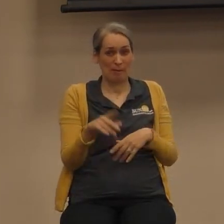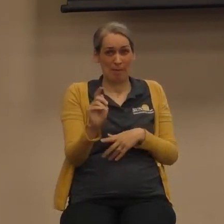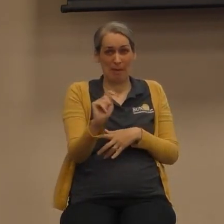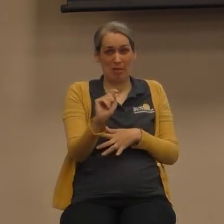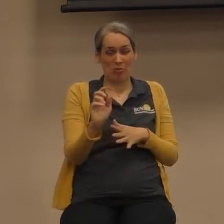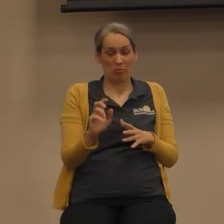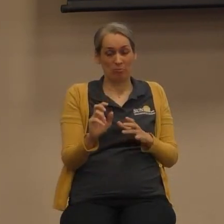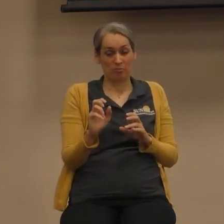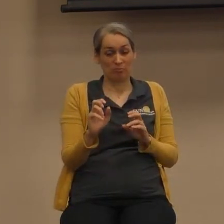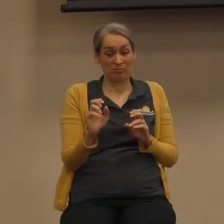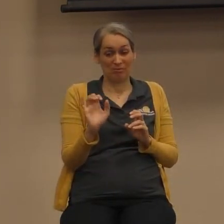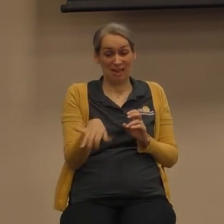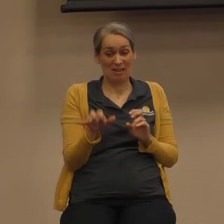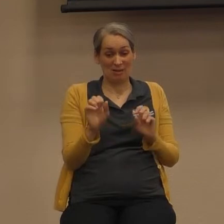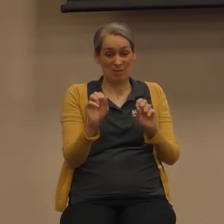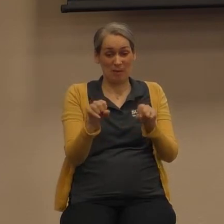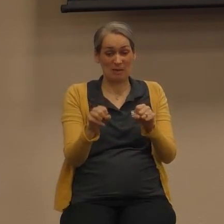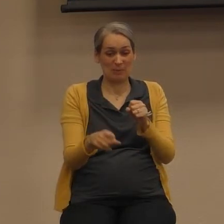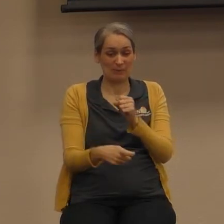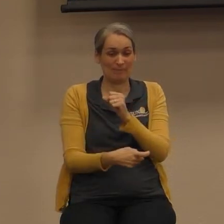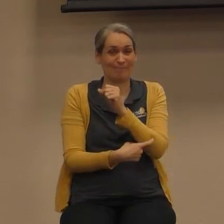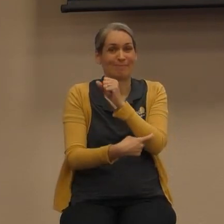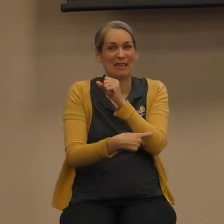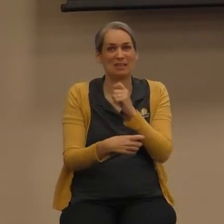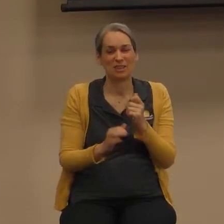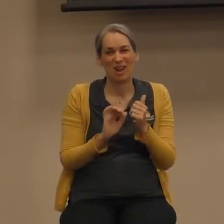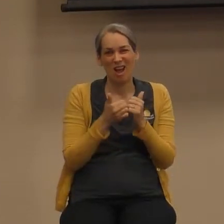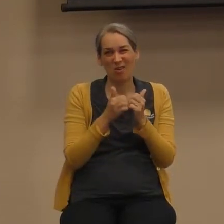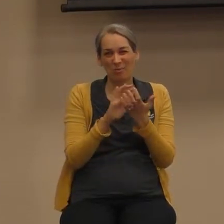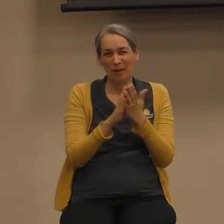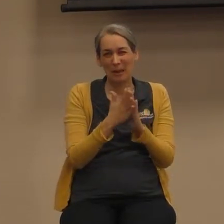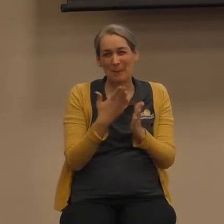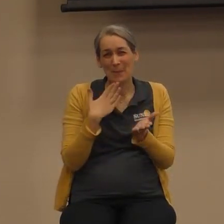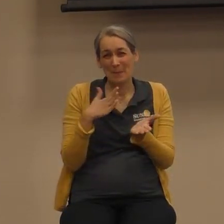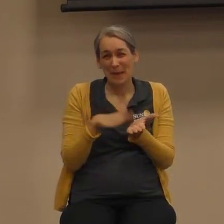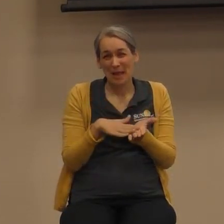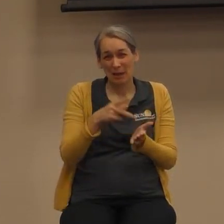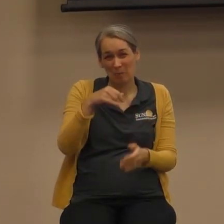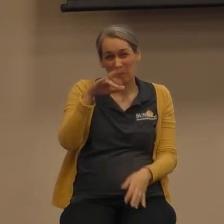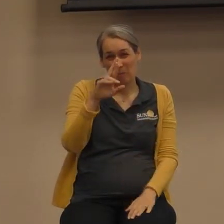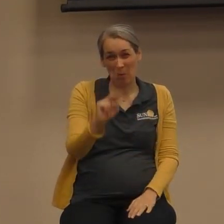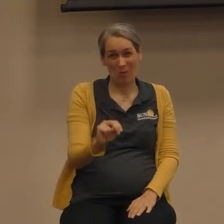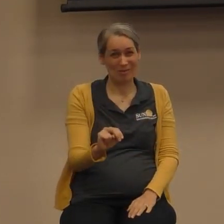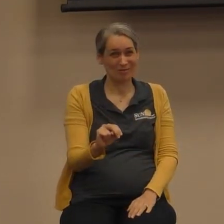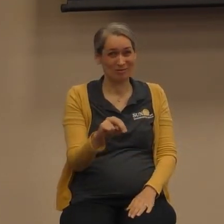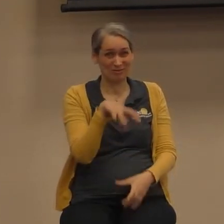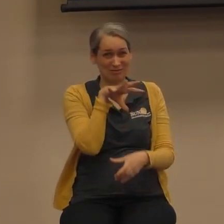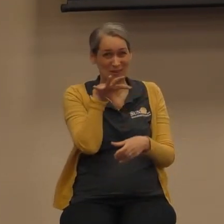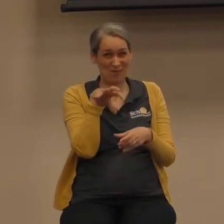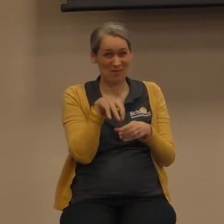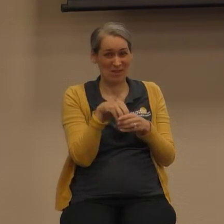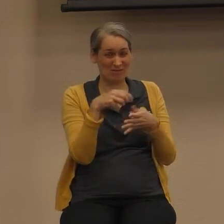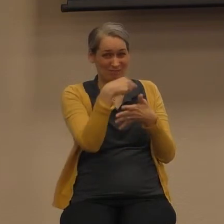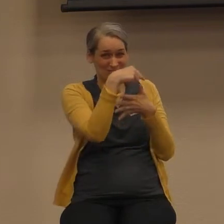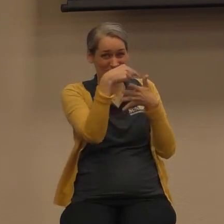could be a possible temptation. So how did it get so bad? Because porn is all these things.